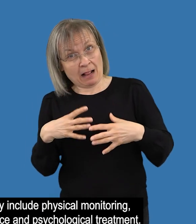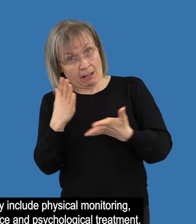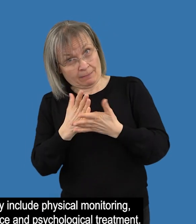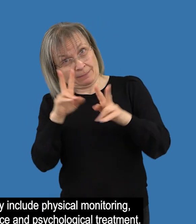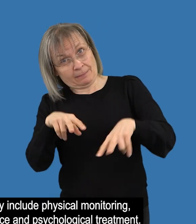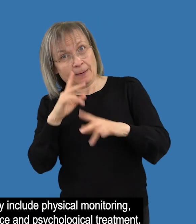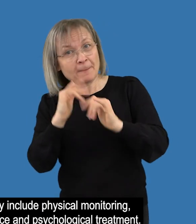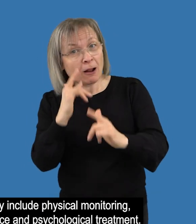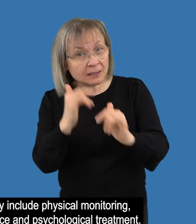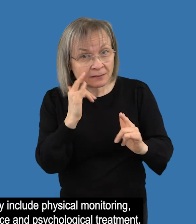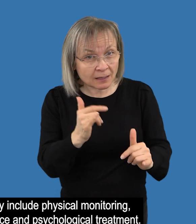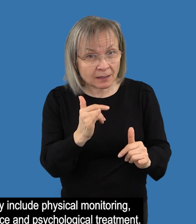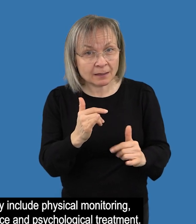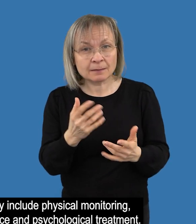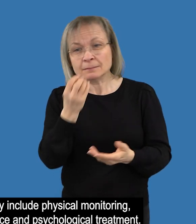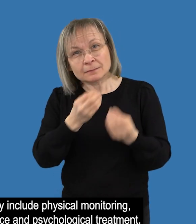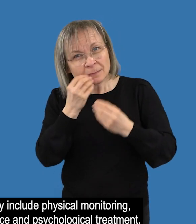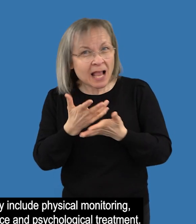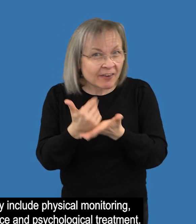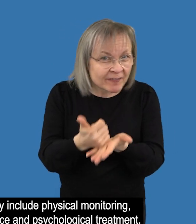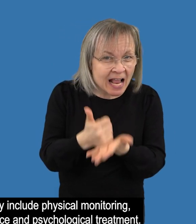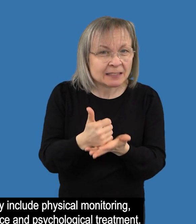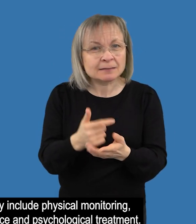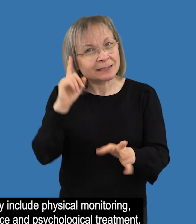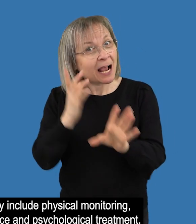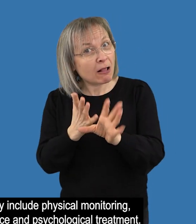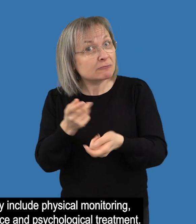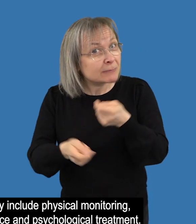dietetic advice, and psychological treatment.